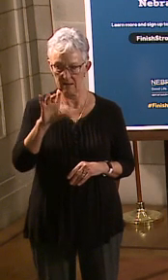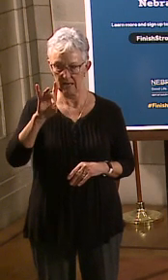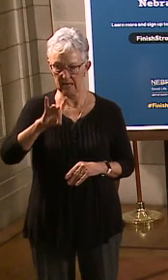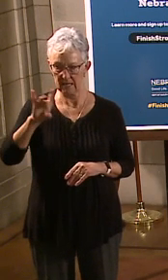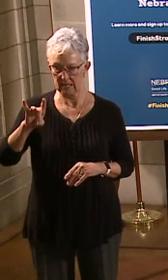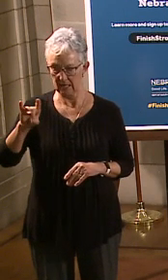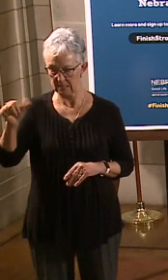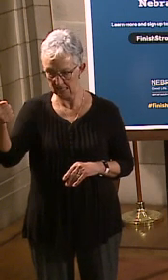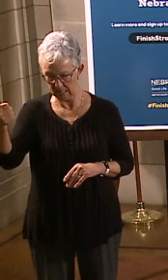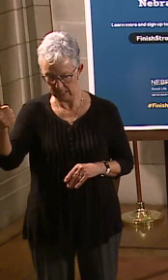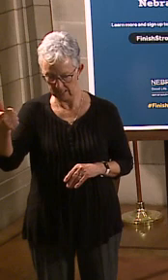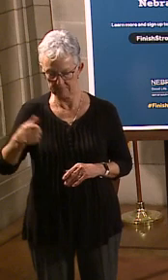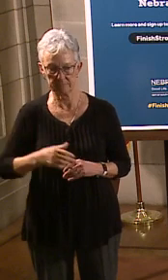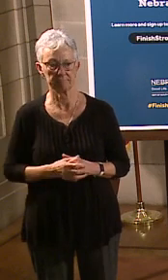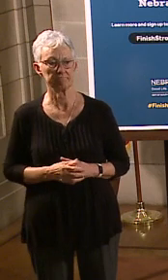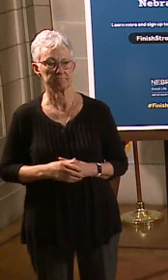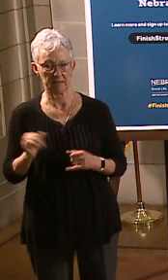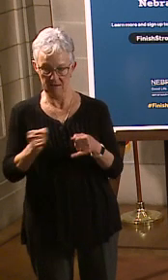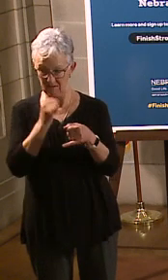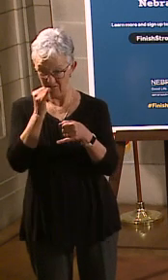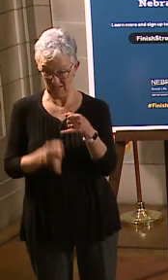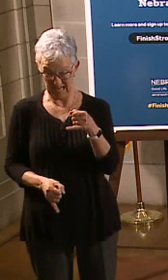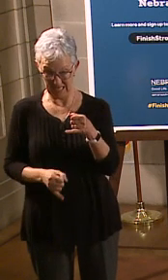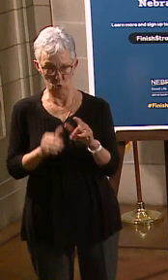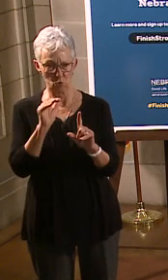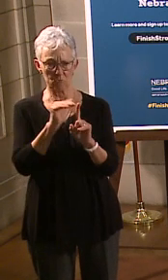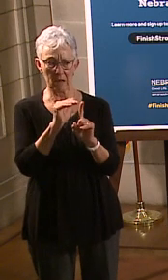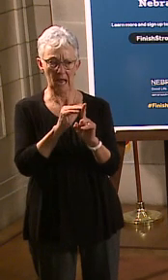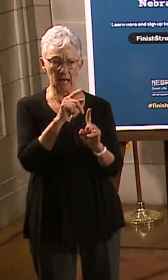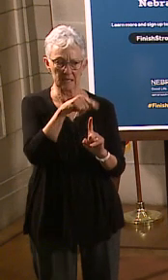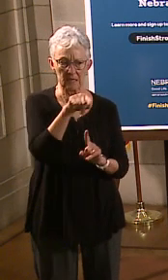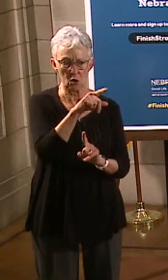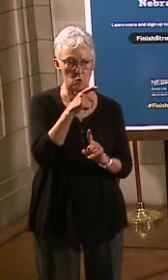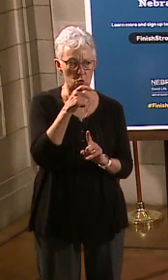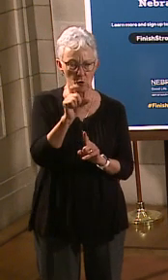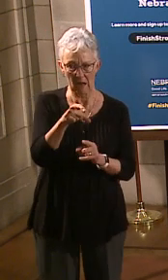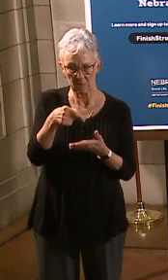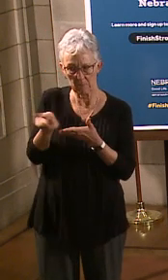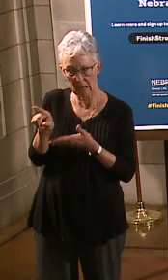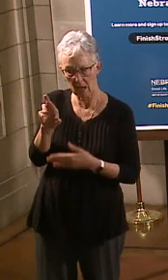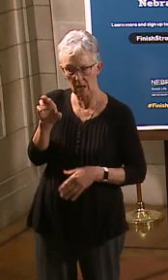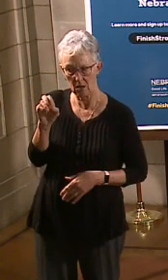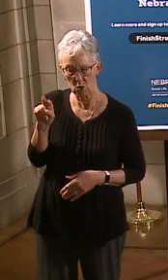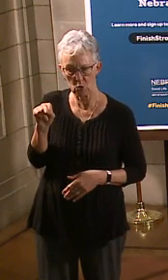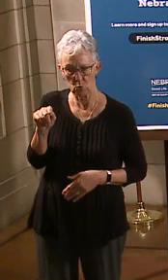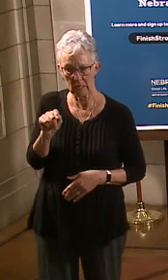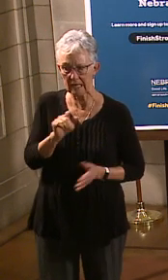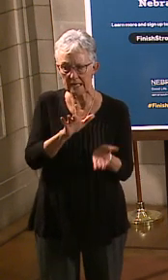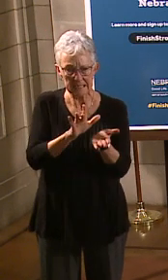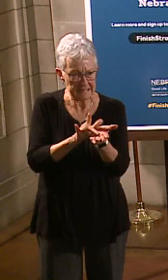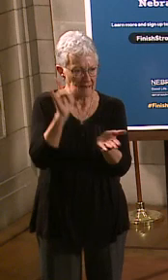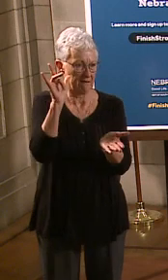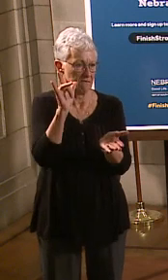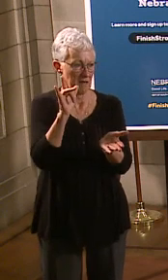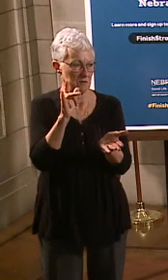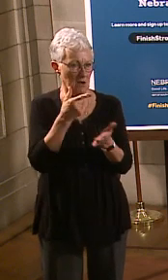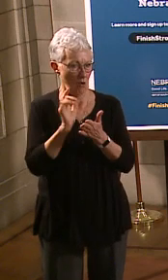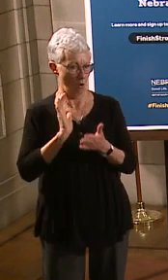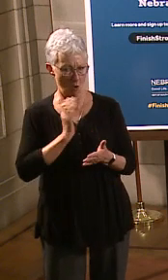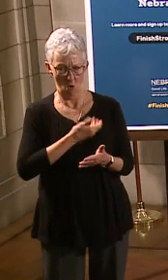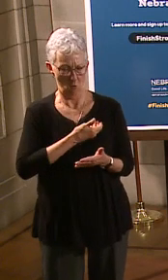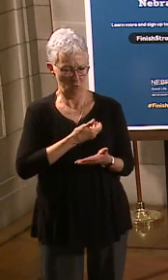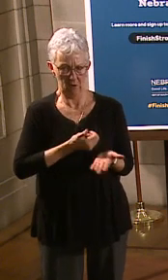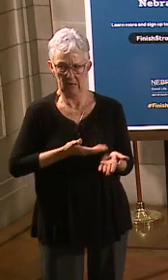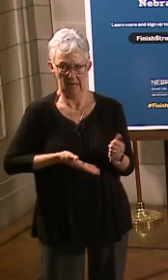833-500-8810. Finally, I'd like to remind tenants to really maximize the available assistance. There are 3 ways for you